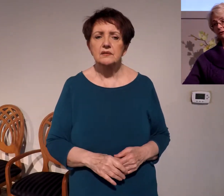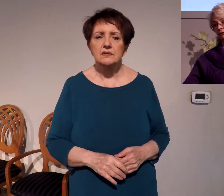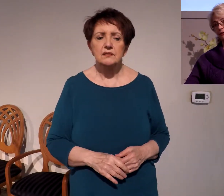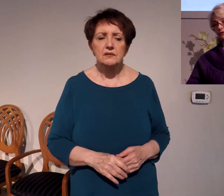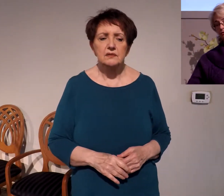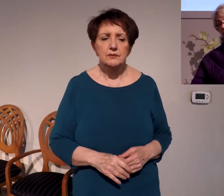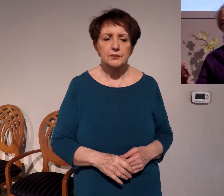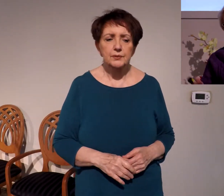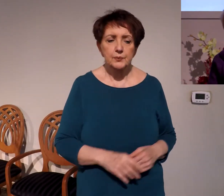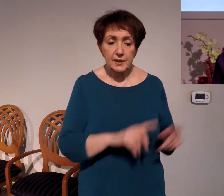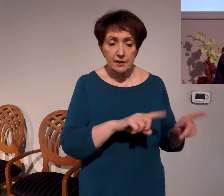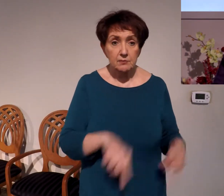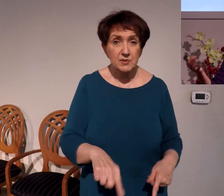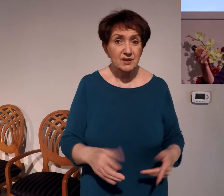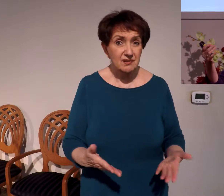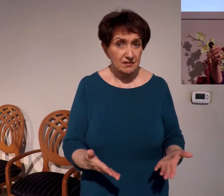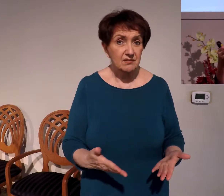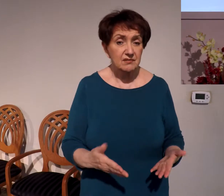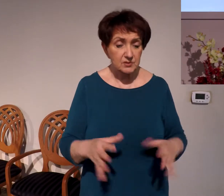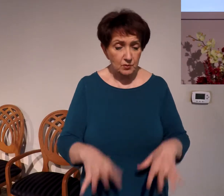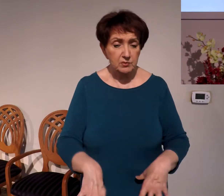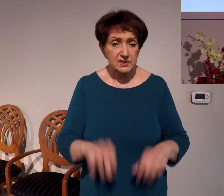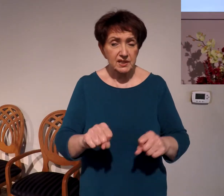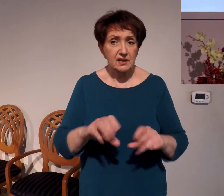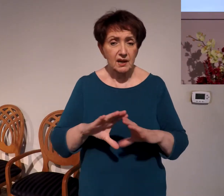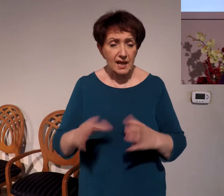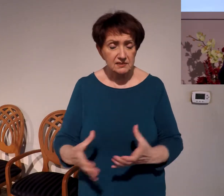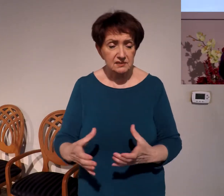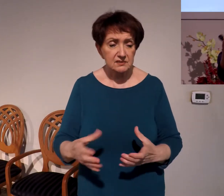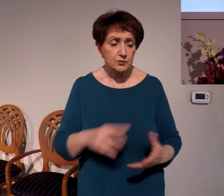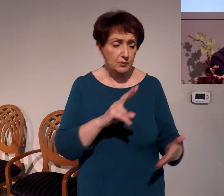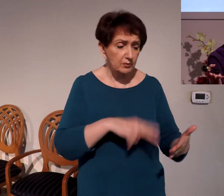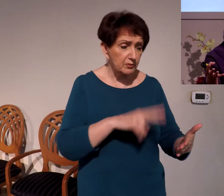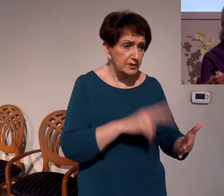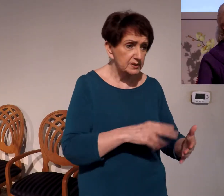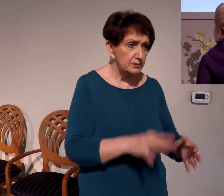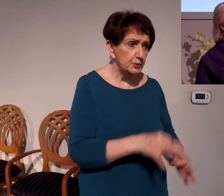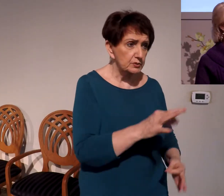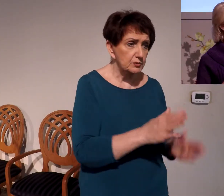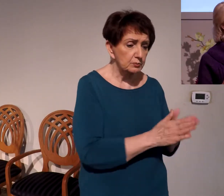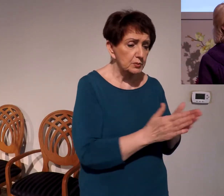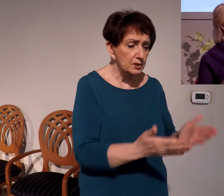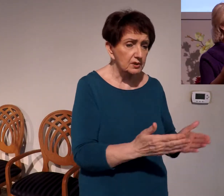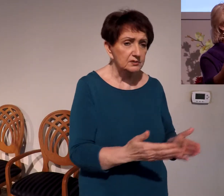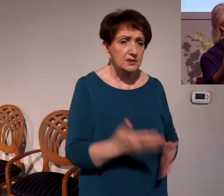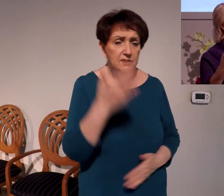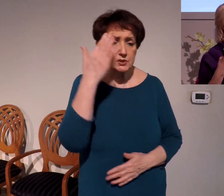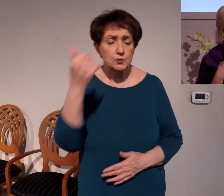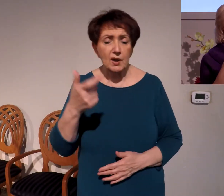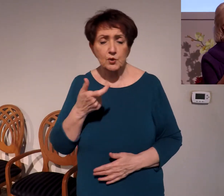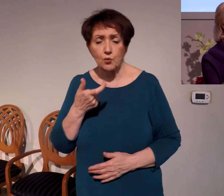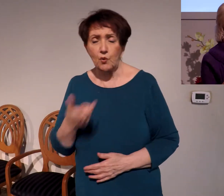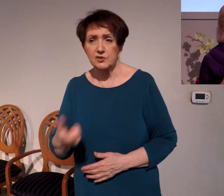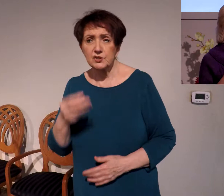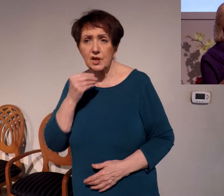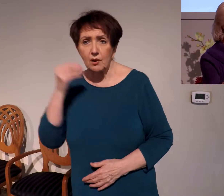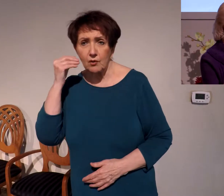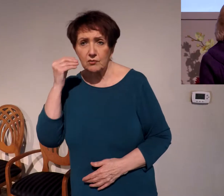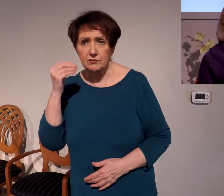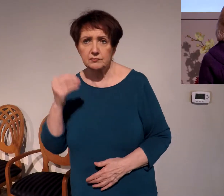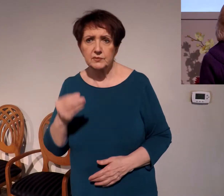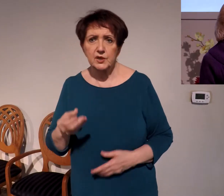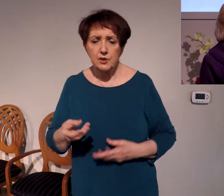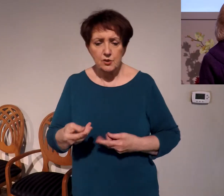come to the center. This is why we take classes. This is why we read spiritual books. This is why you watch this at home. This is why we feed ourselves